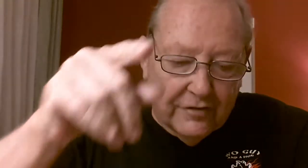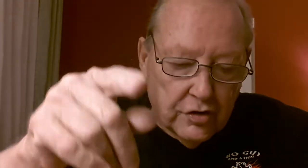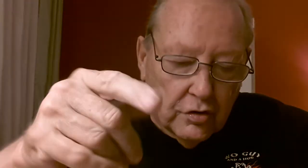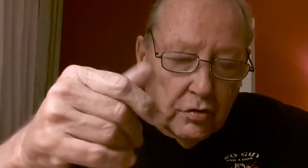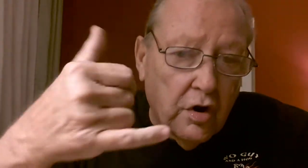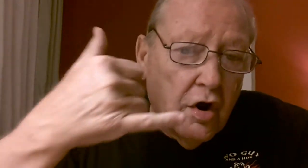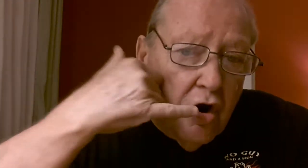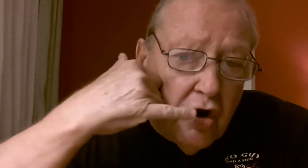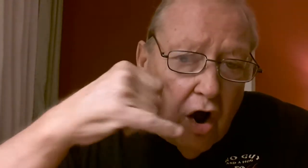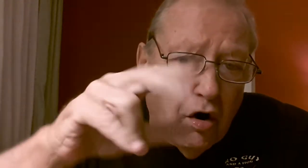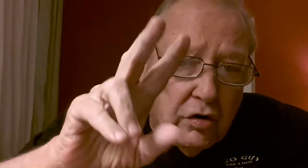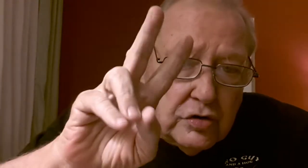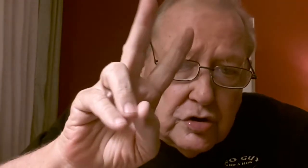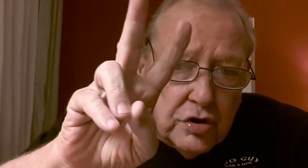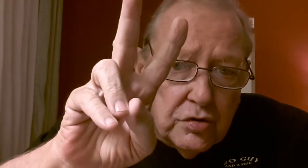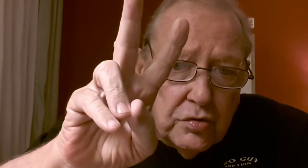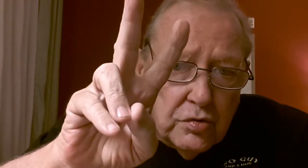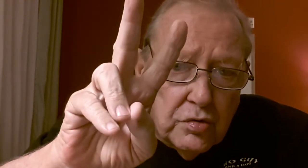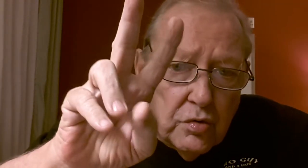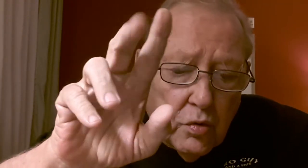you call